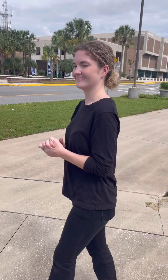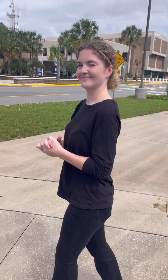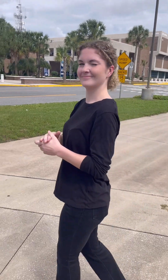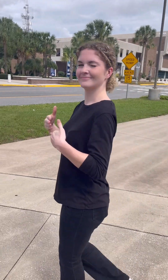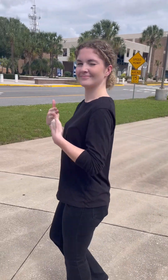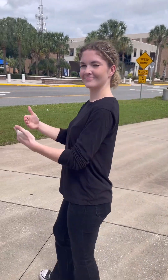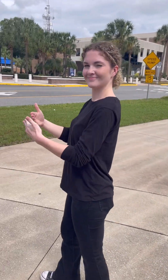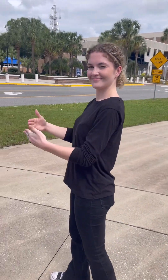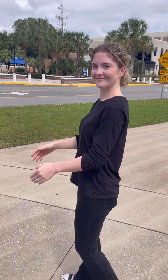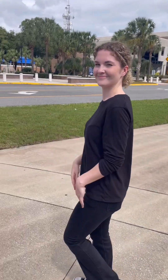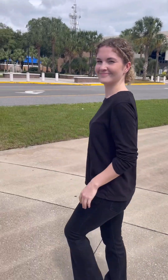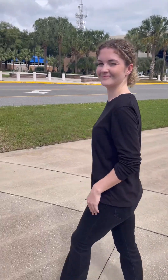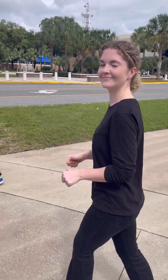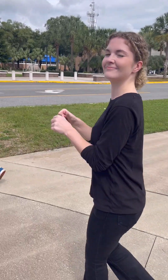Alright, y'all can just continue to follow me.